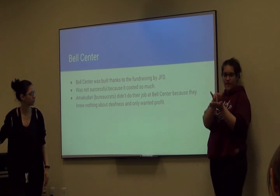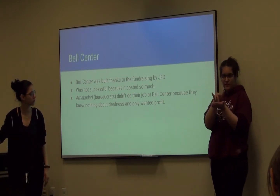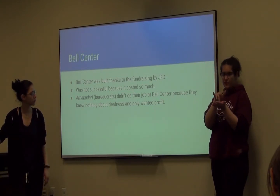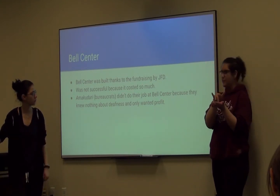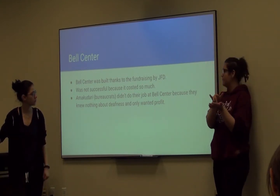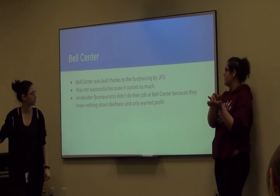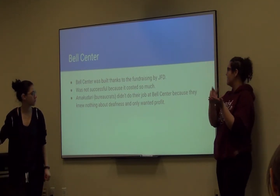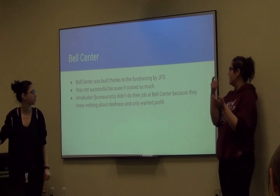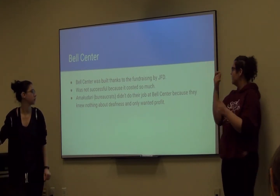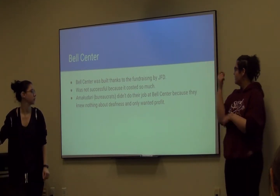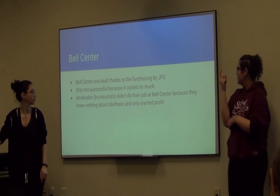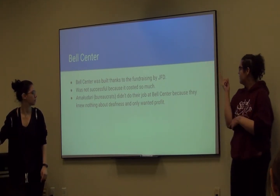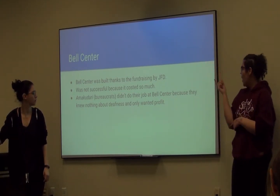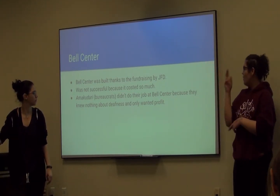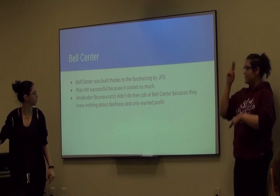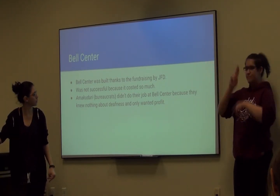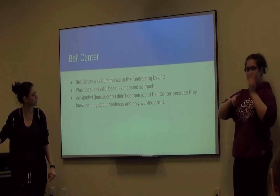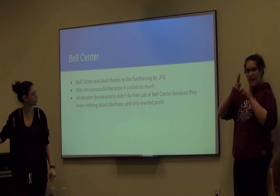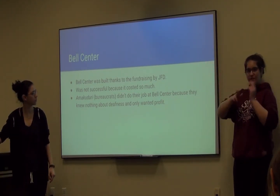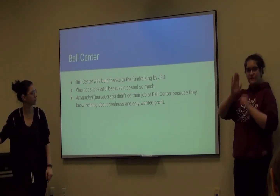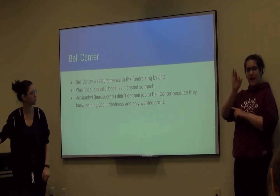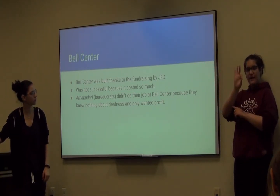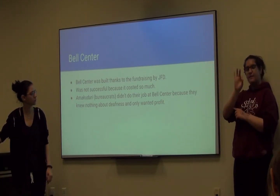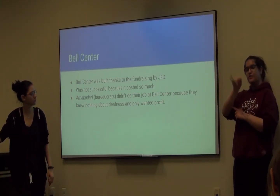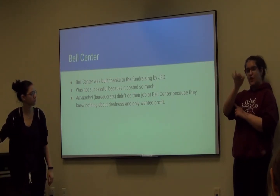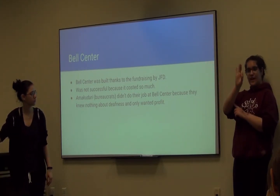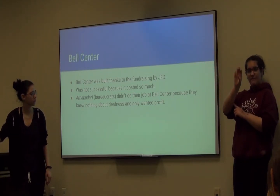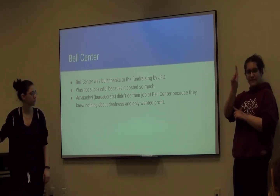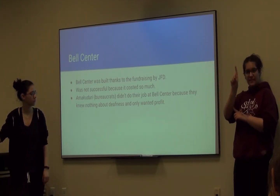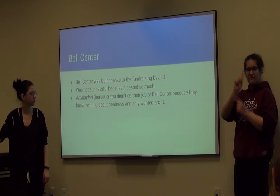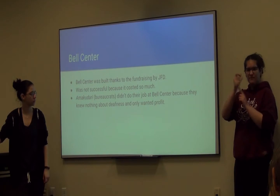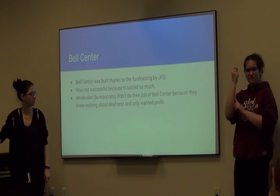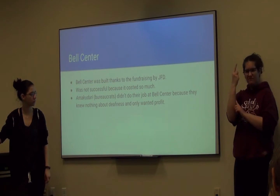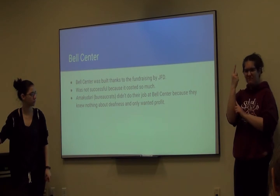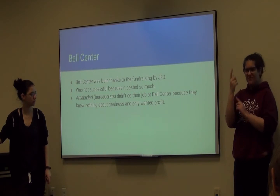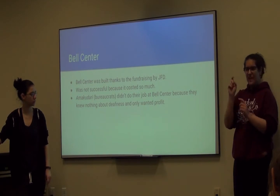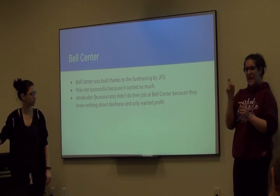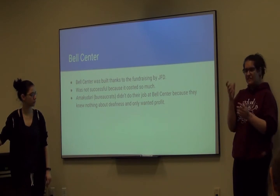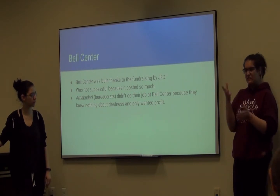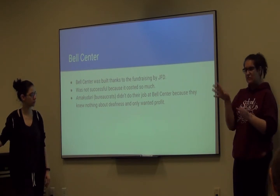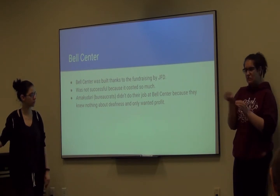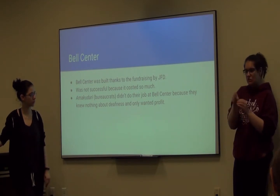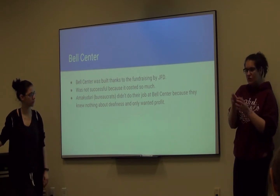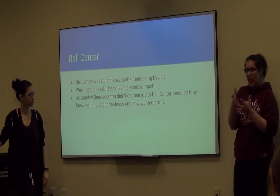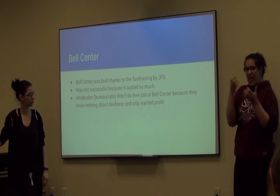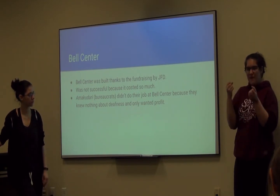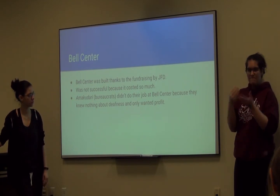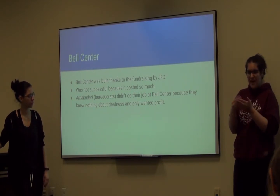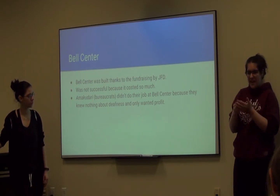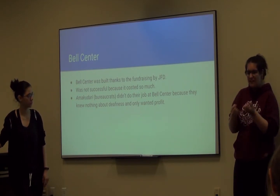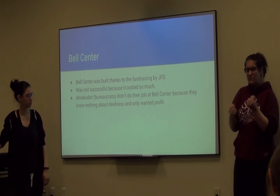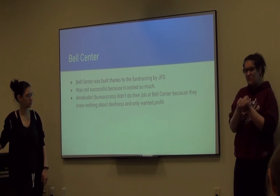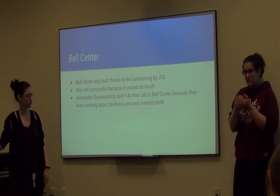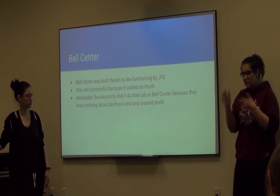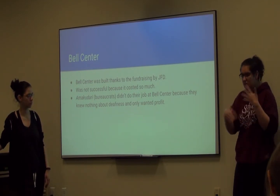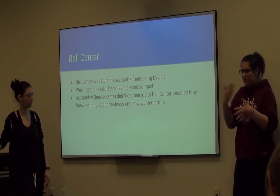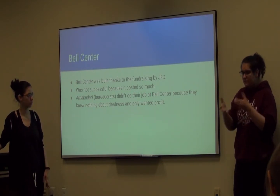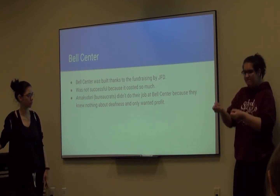The Bell Center was built by the JFD, and they really, you